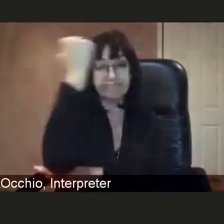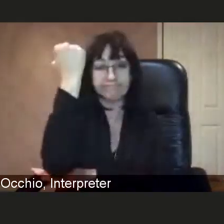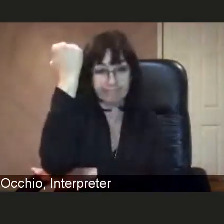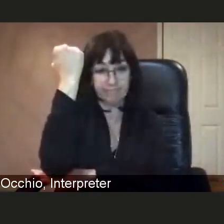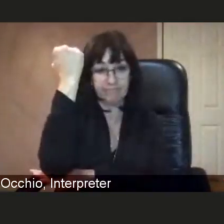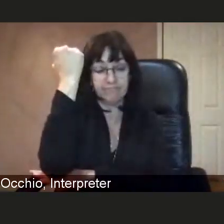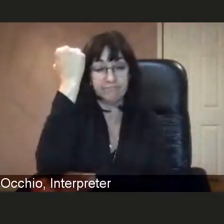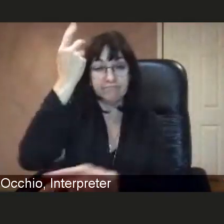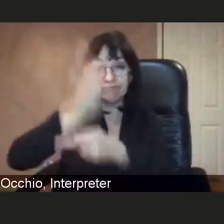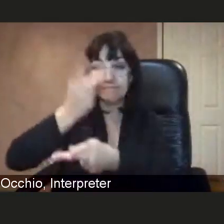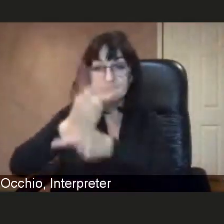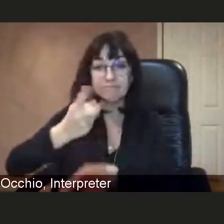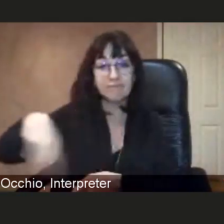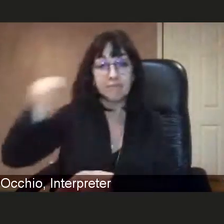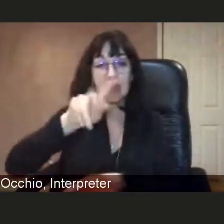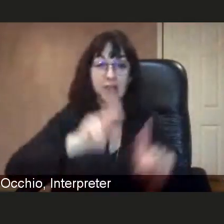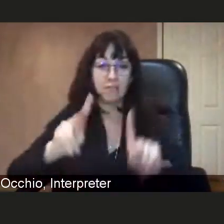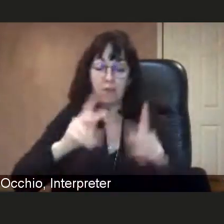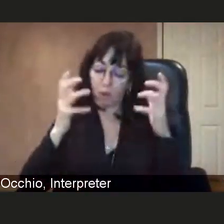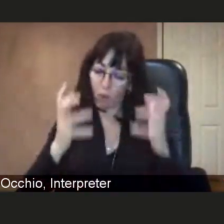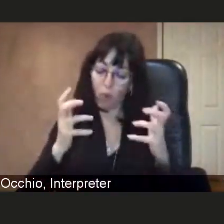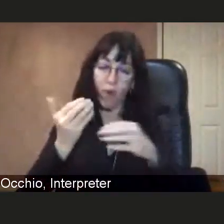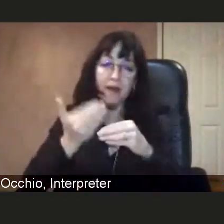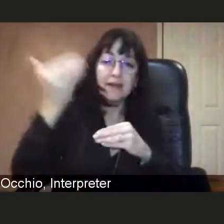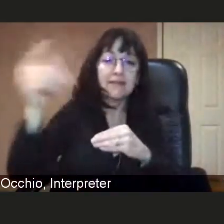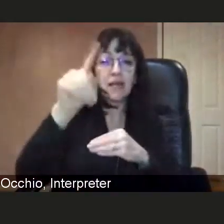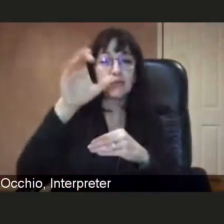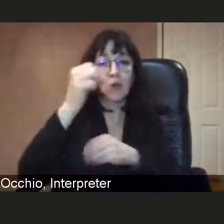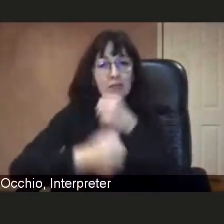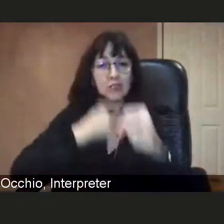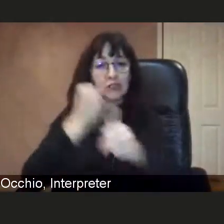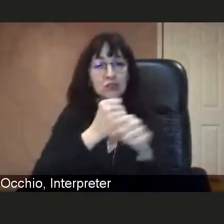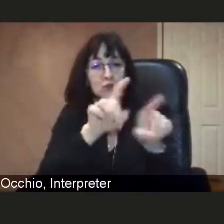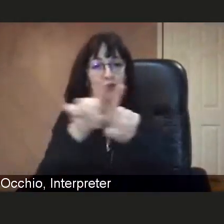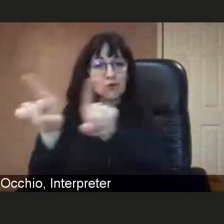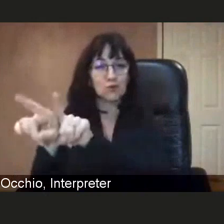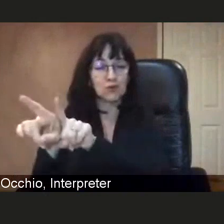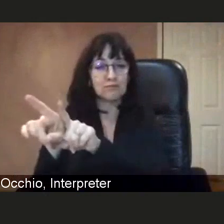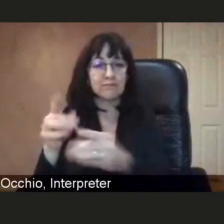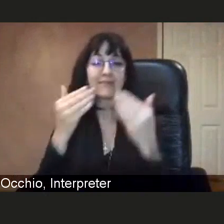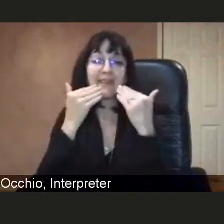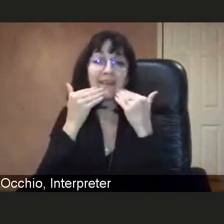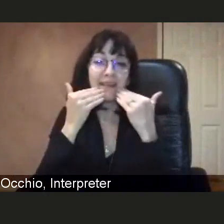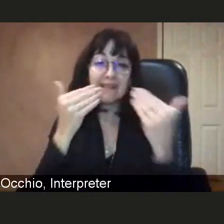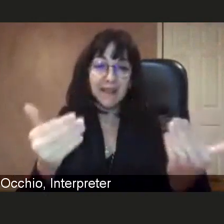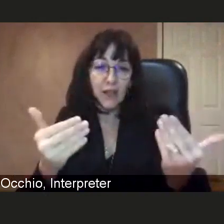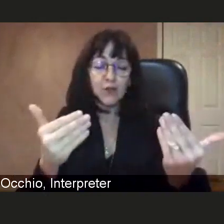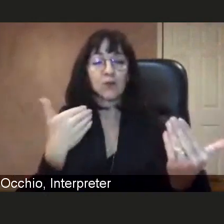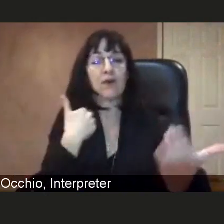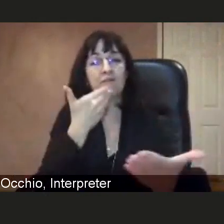next 100 years. Thank you very much for your attention, and have a good night.